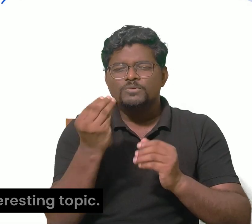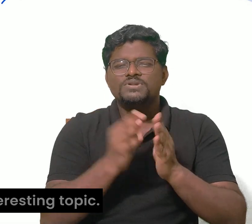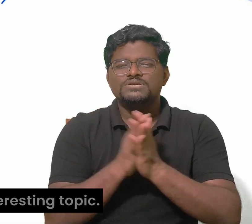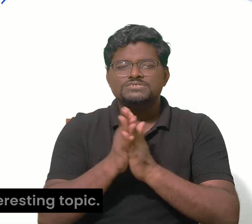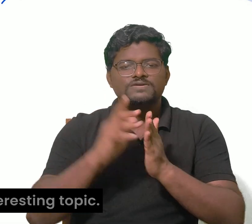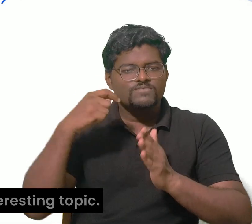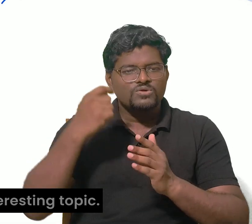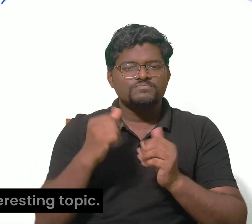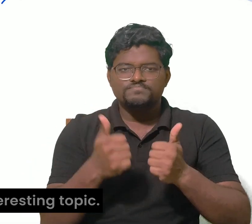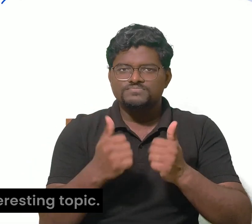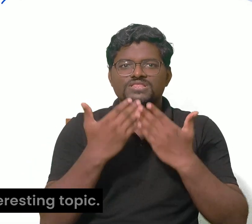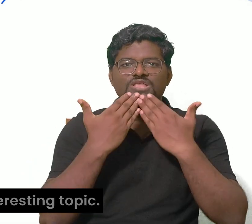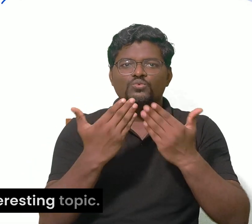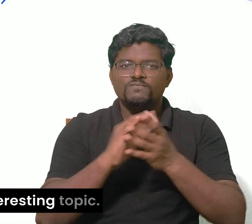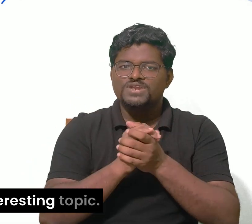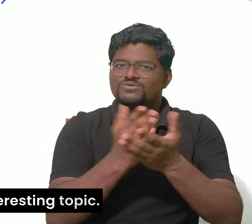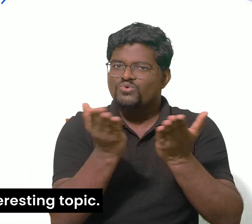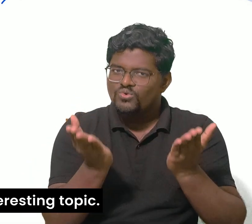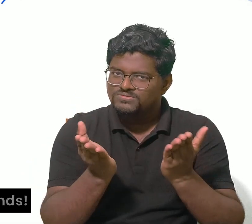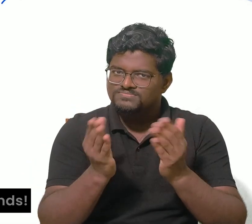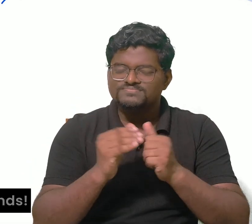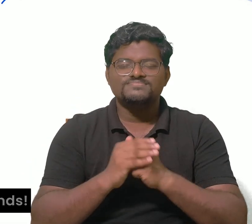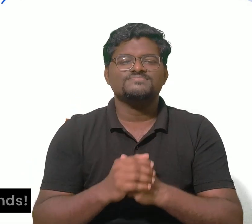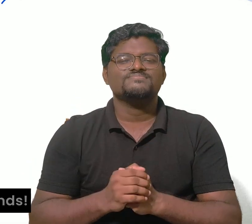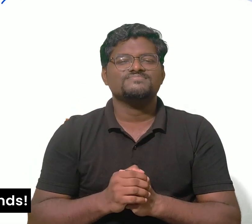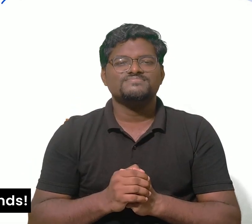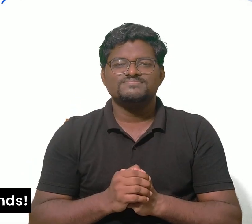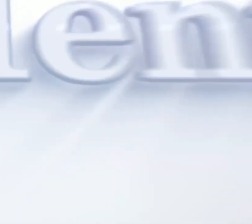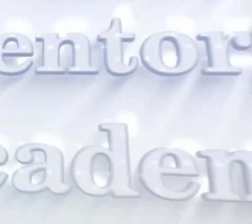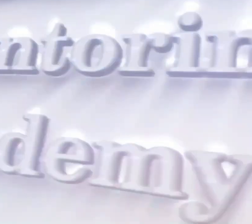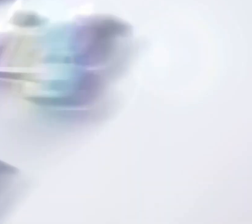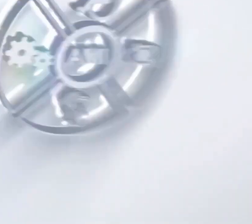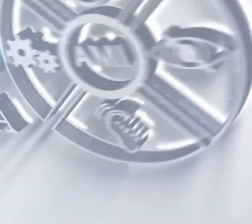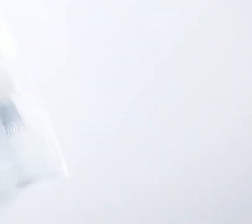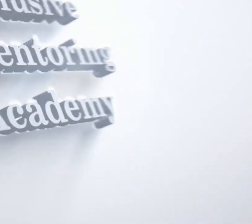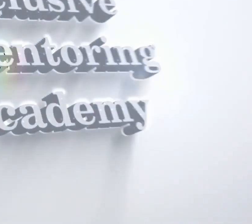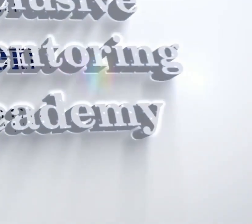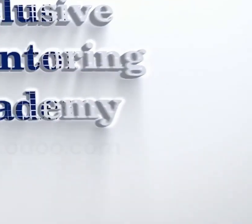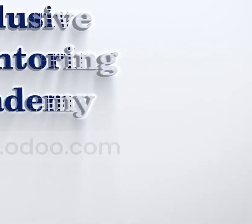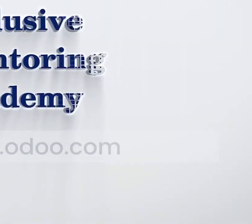so. Next we will see some interesting video. Thank you friends. Thank you.